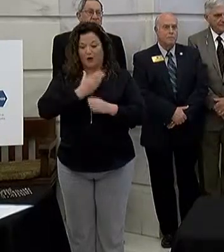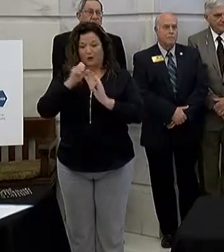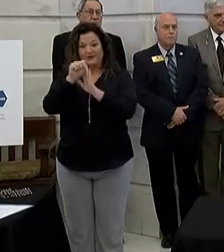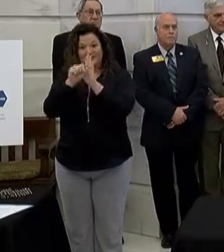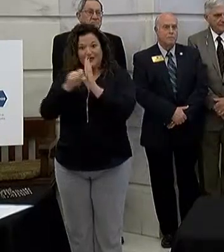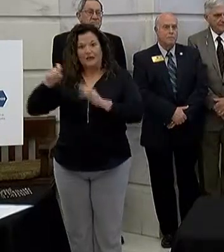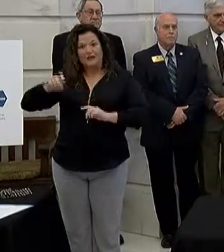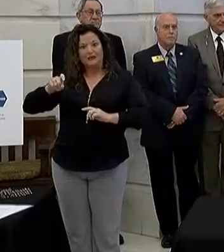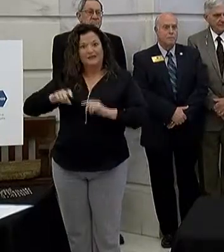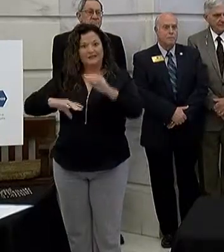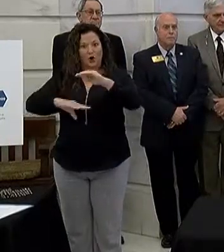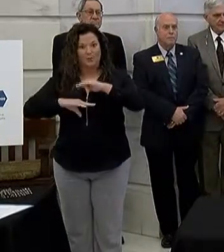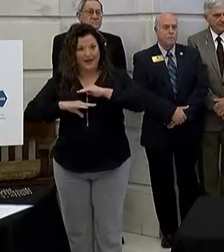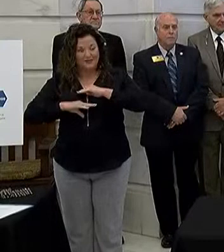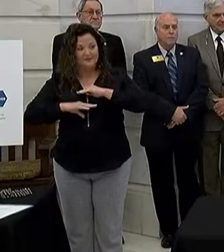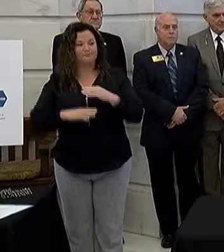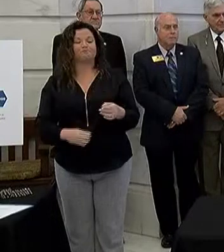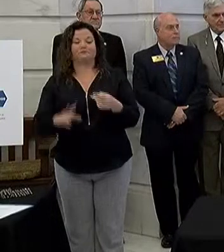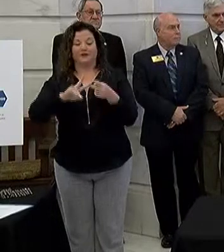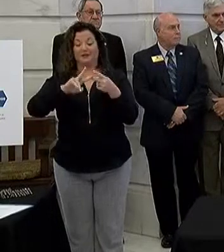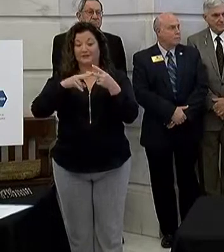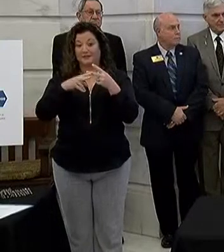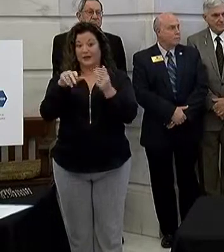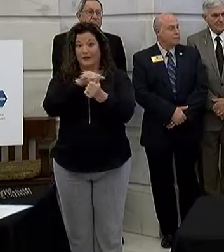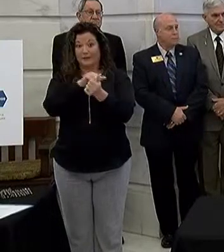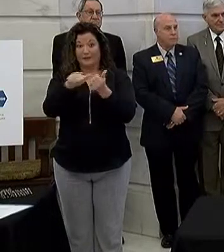state. Secondly, we passed